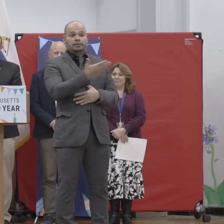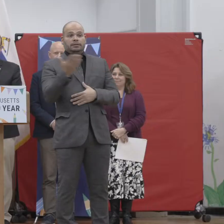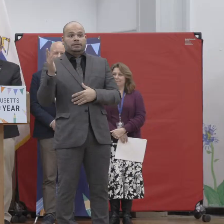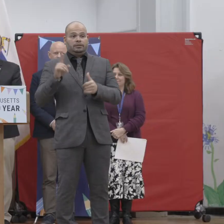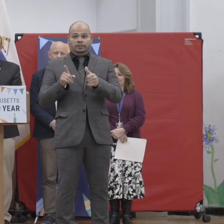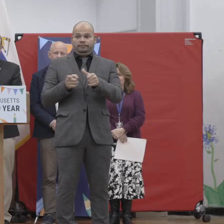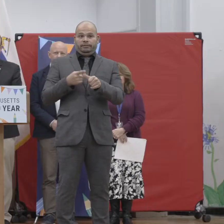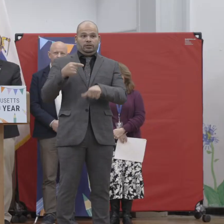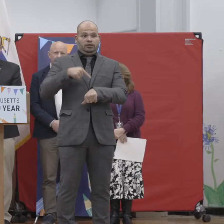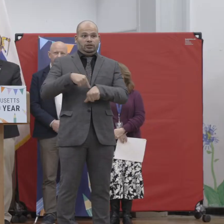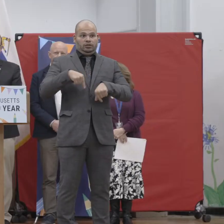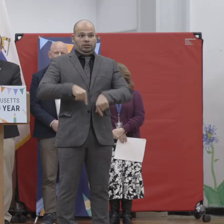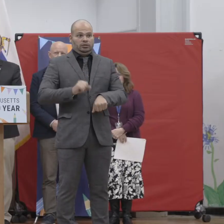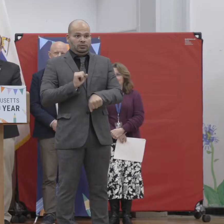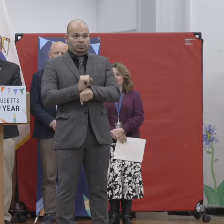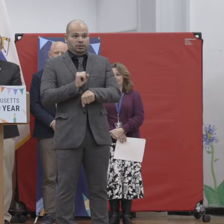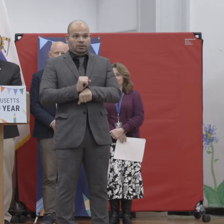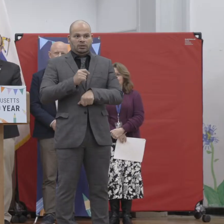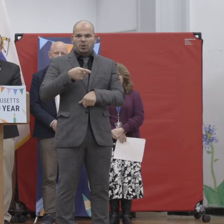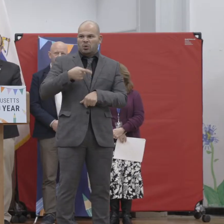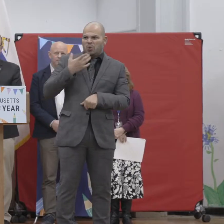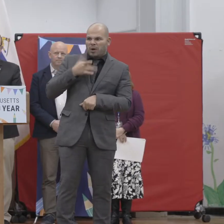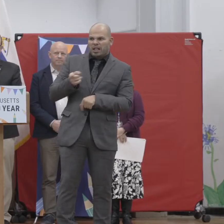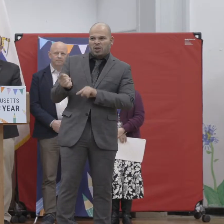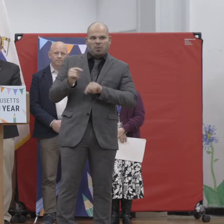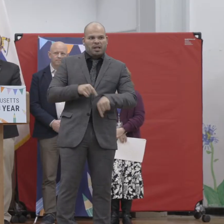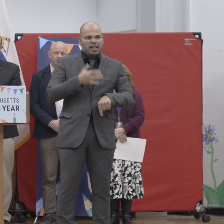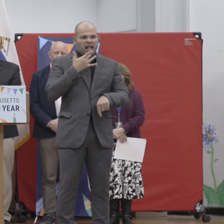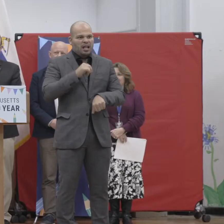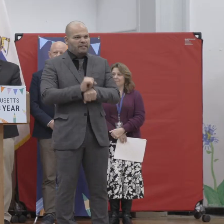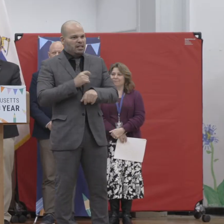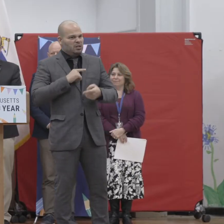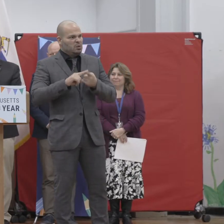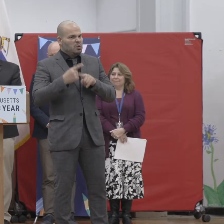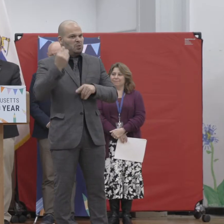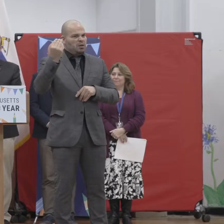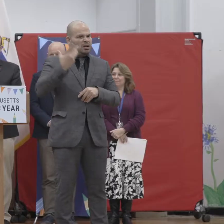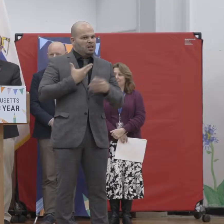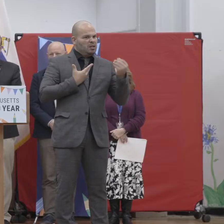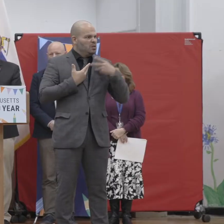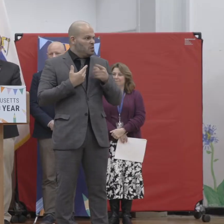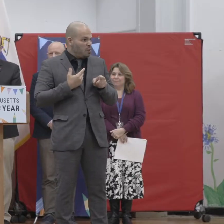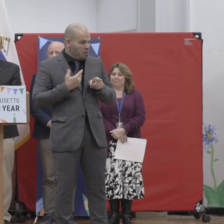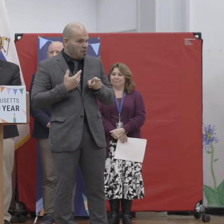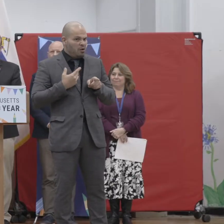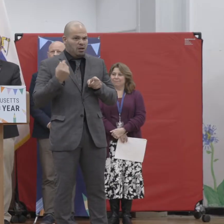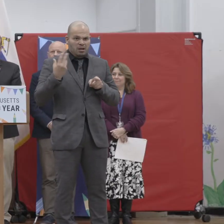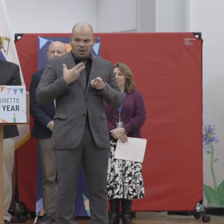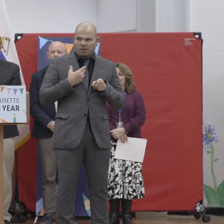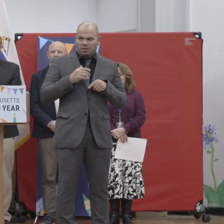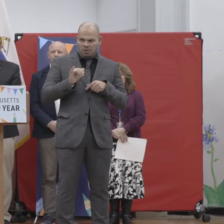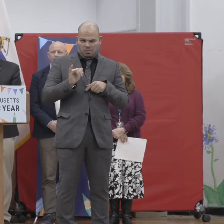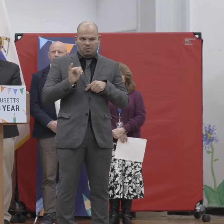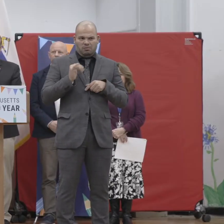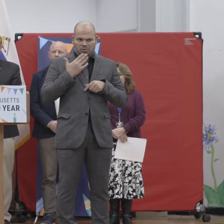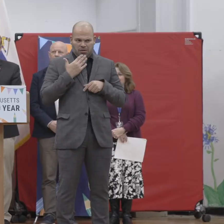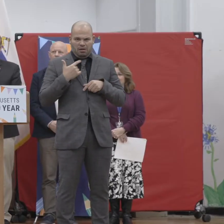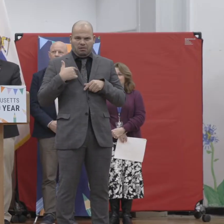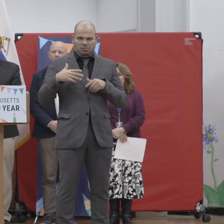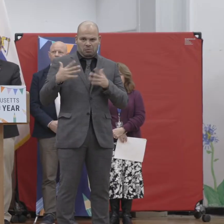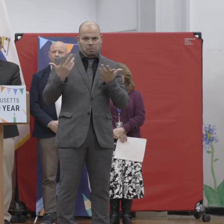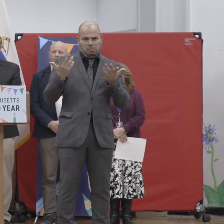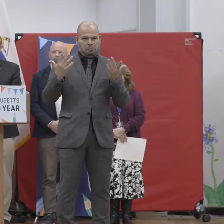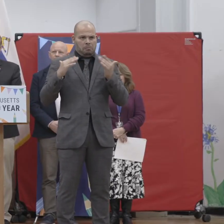there. All those people were right. I am grateful for the opportunity to learn from you and to